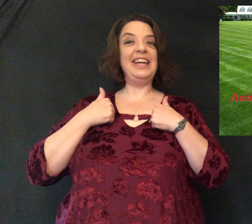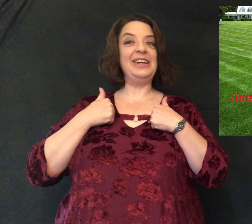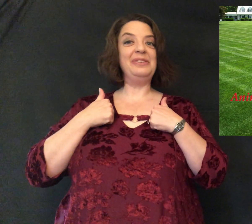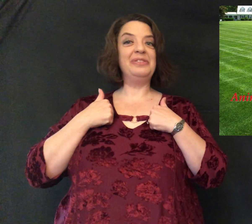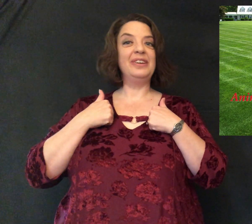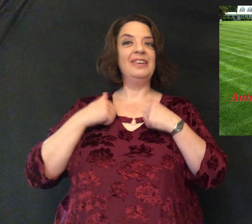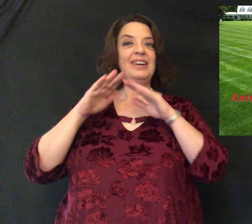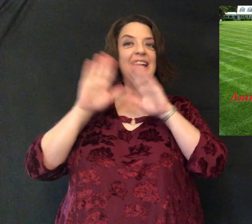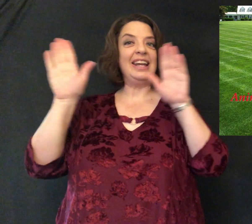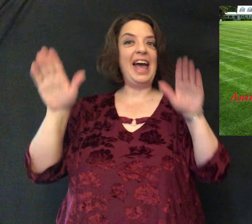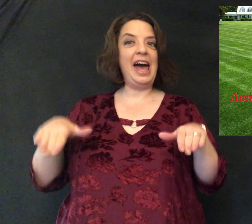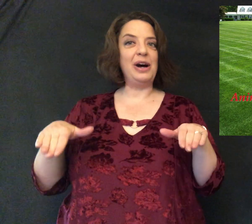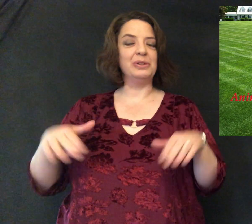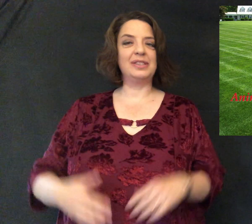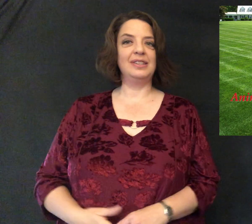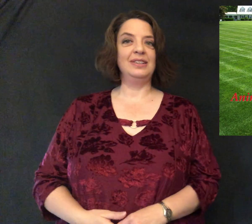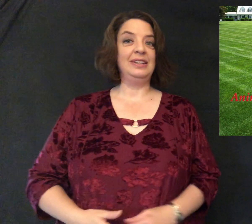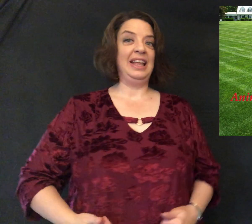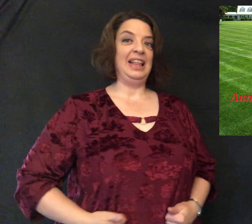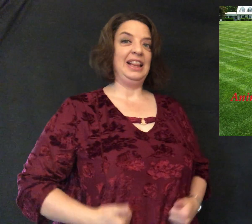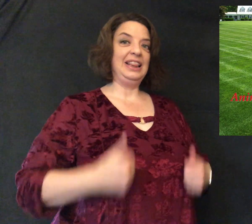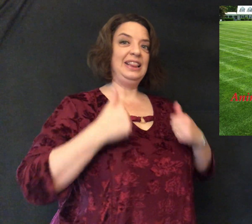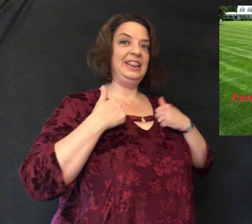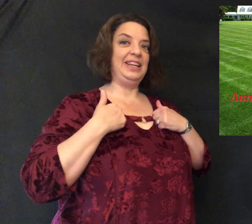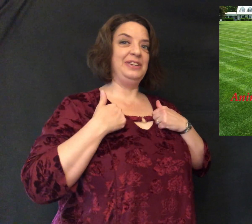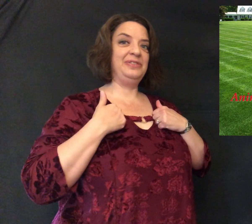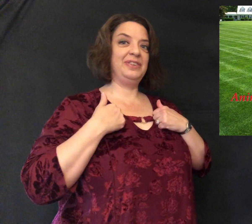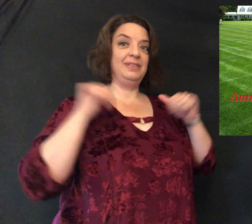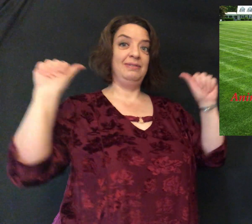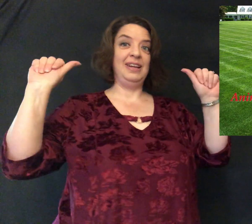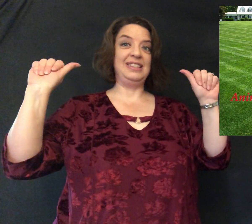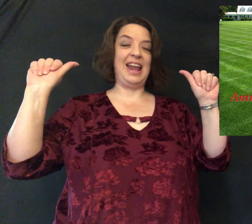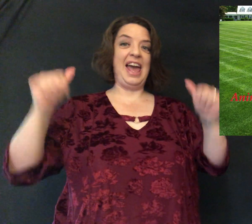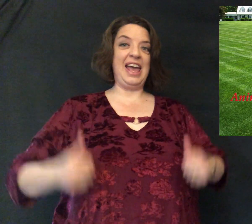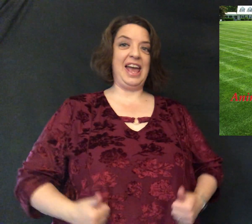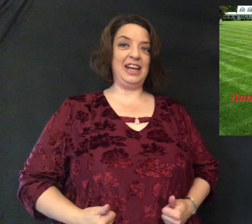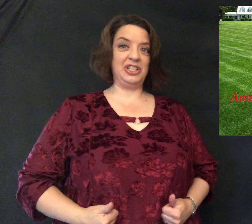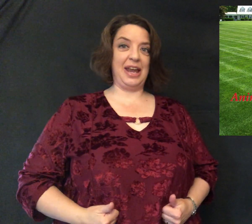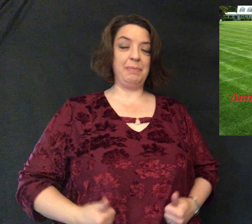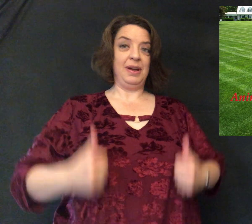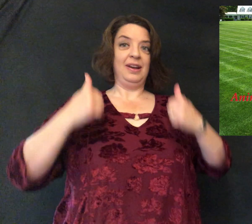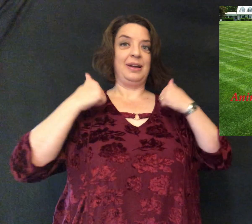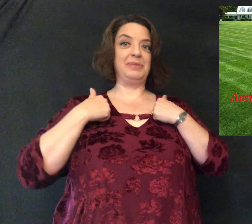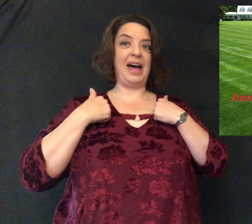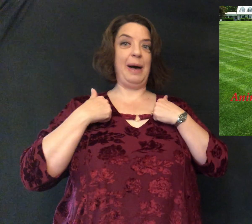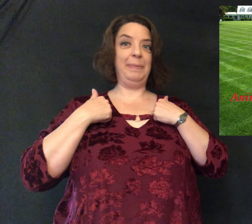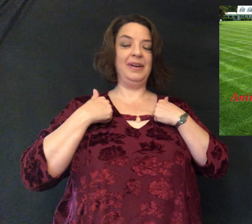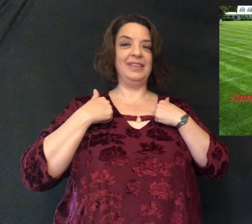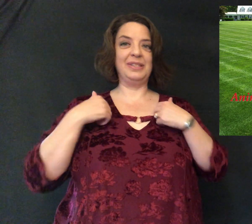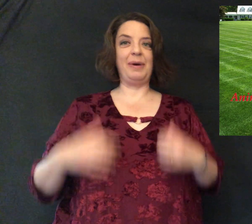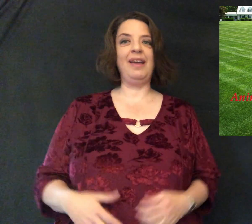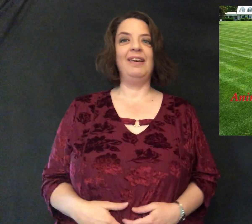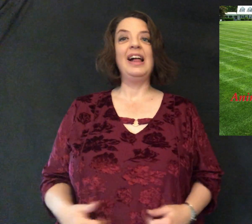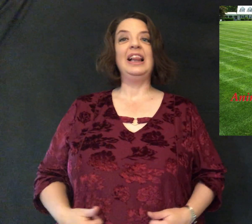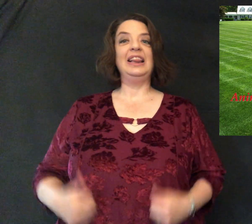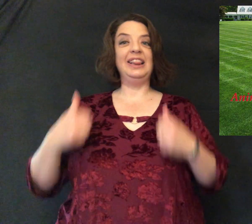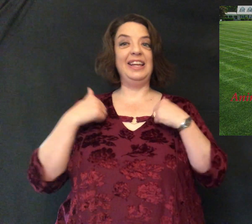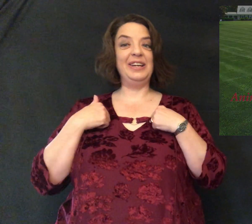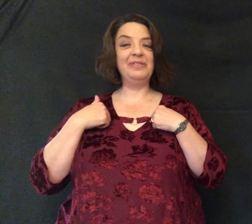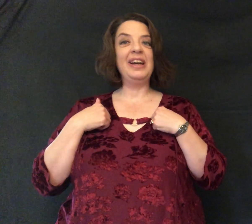live in a house. Live, it's an A hand shape, comes up this way. Live